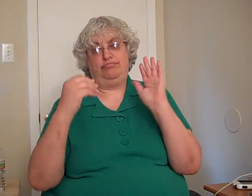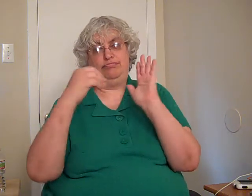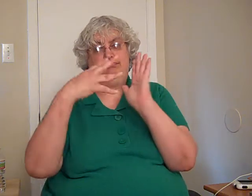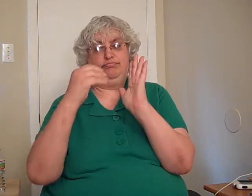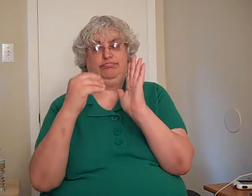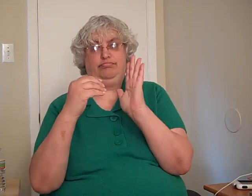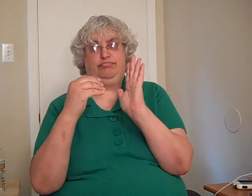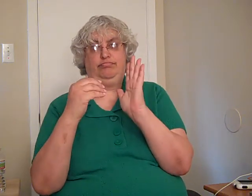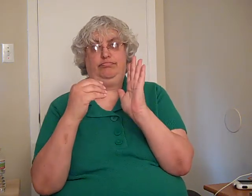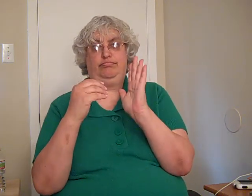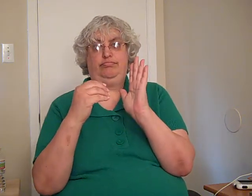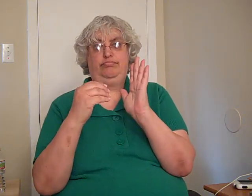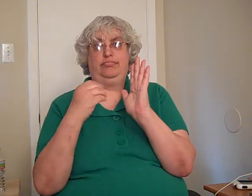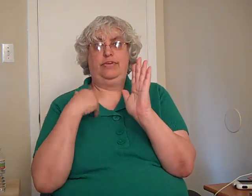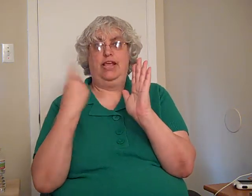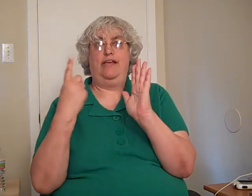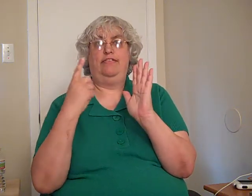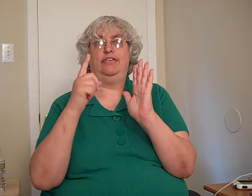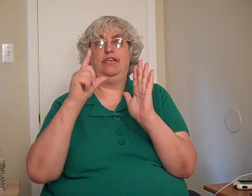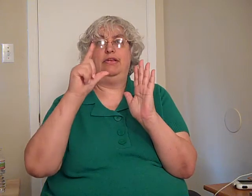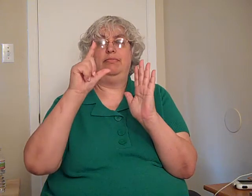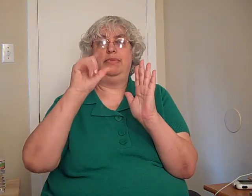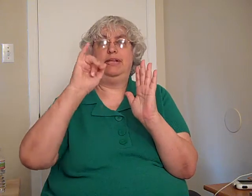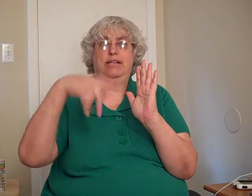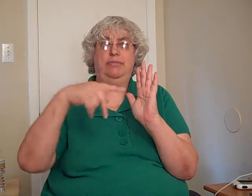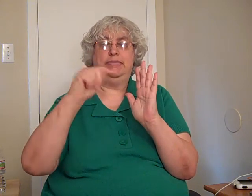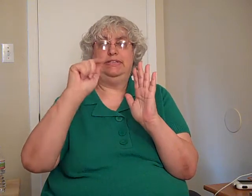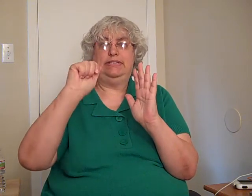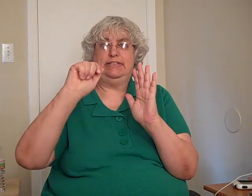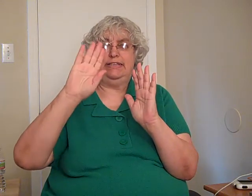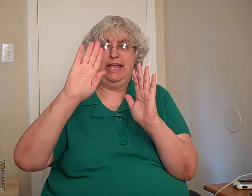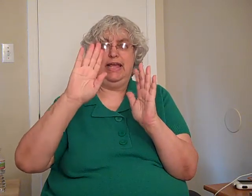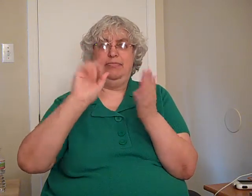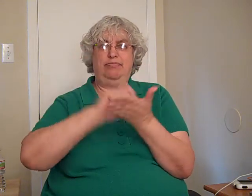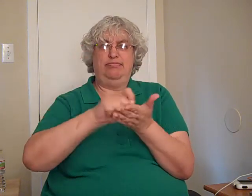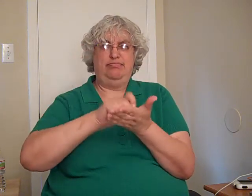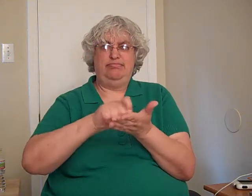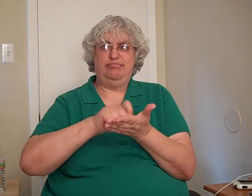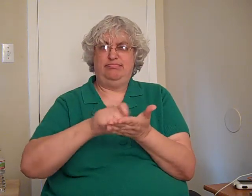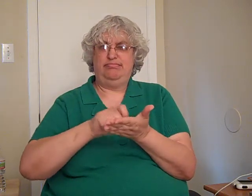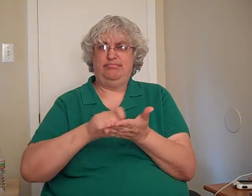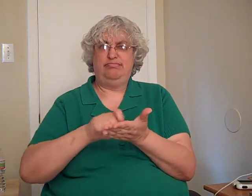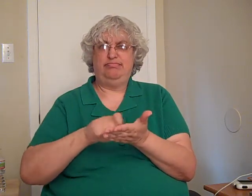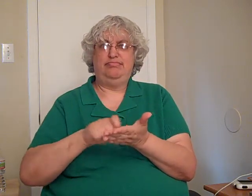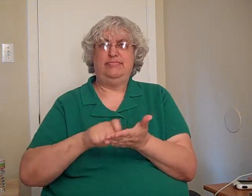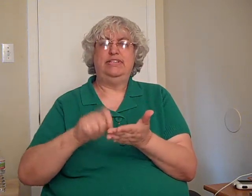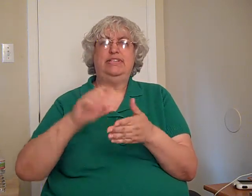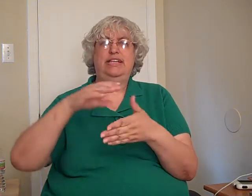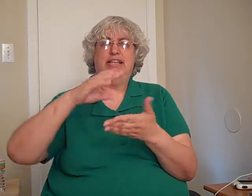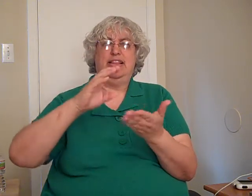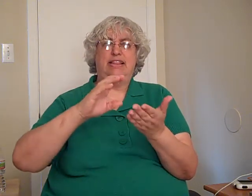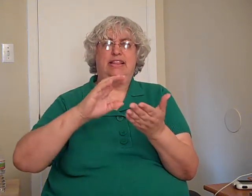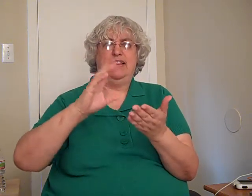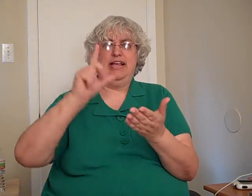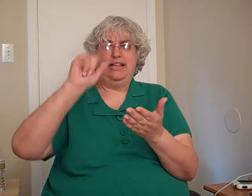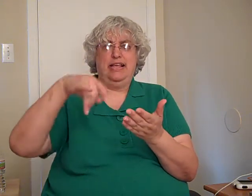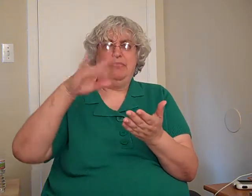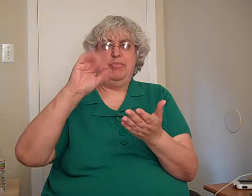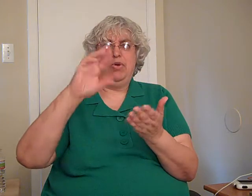that page. Have some clip tablets together, or whatever you call those, the clipboards together. And that way you